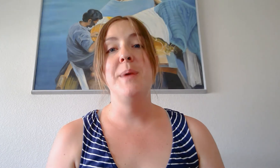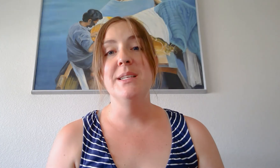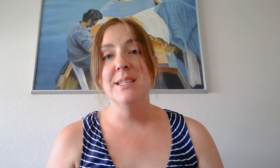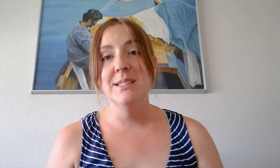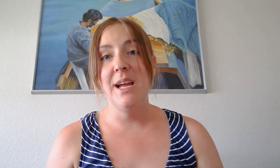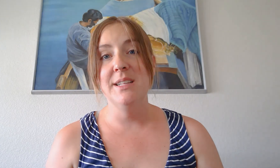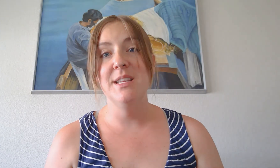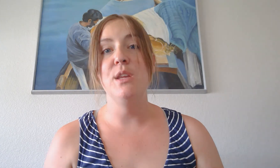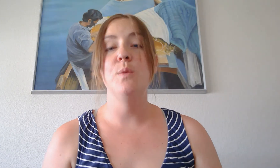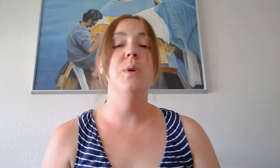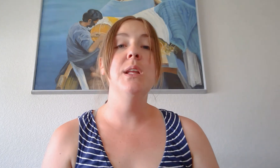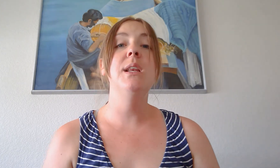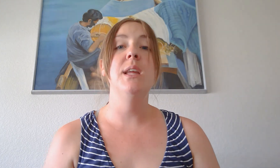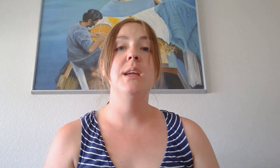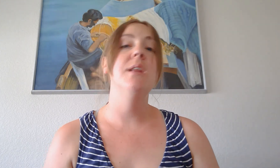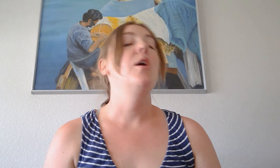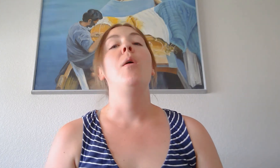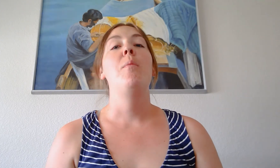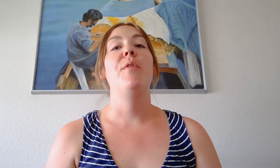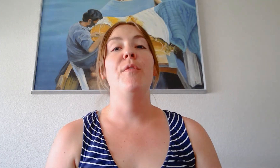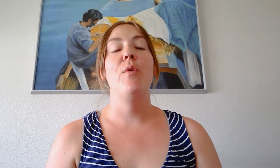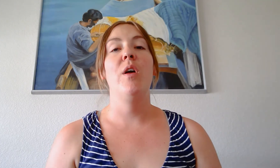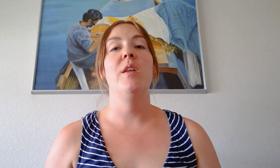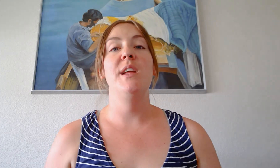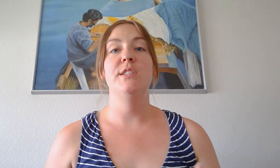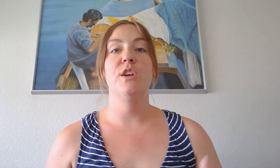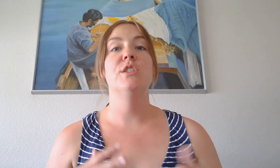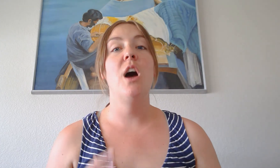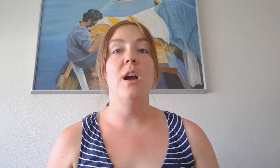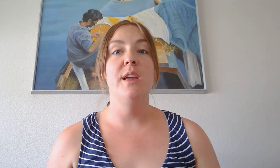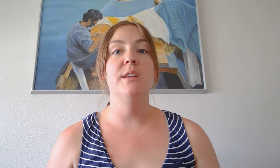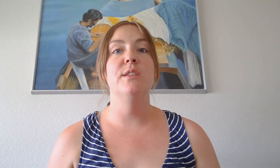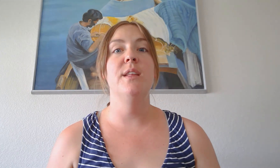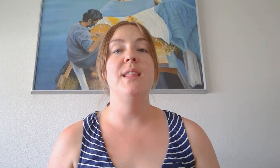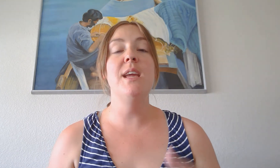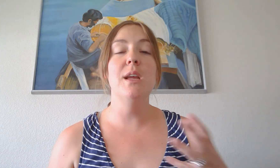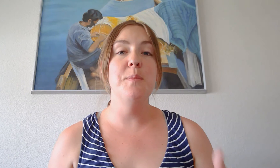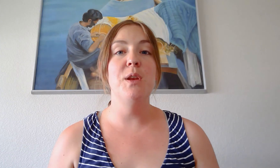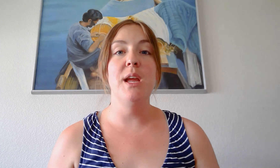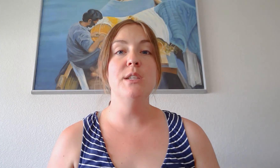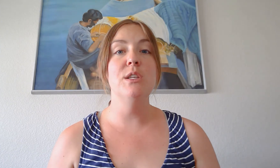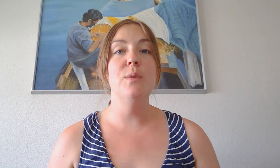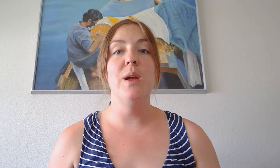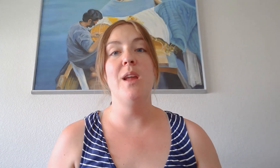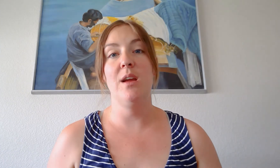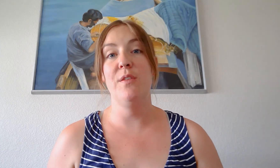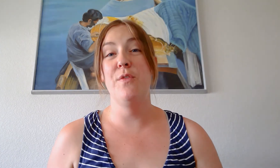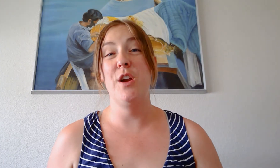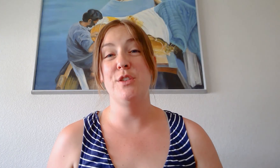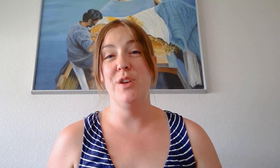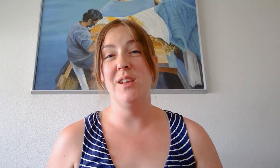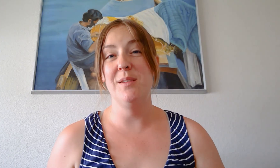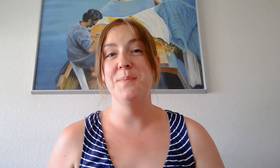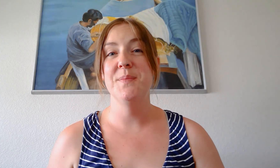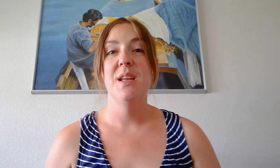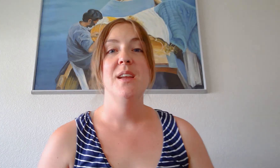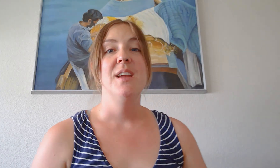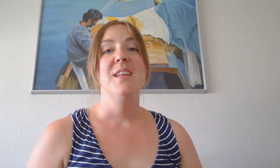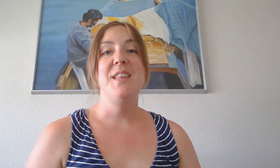basic signs that you really need before they start talking so that they can communicate to you and not get frustrated. Thank you